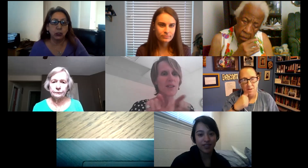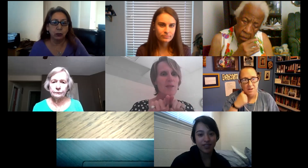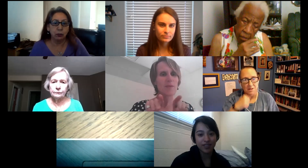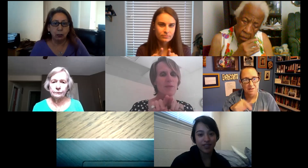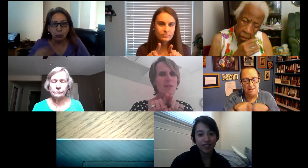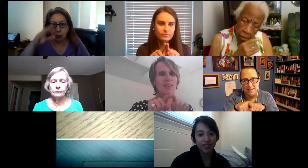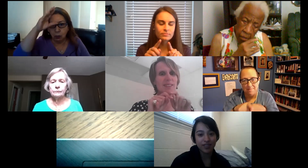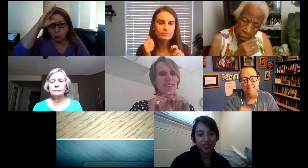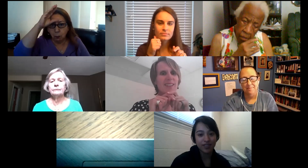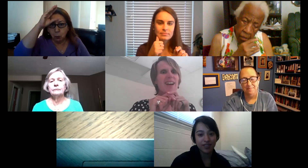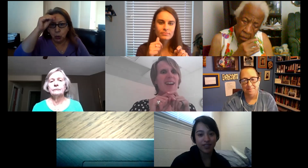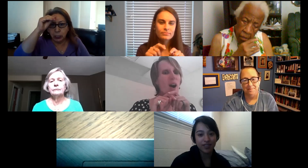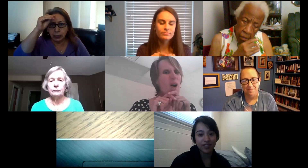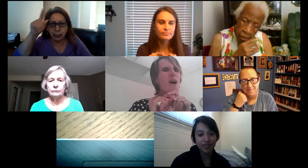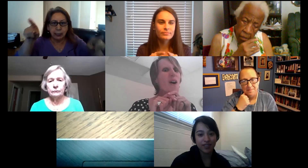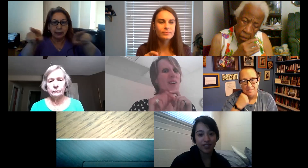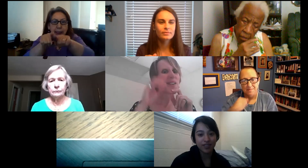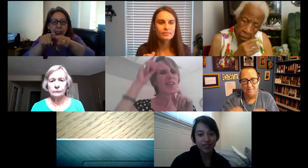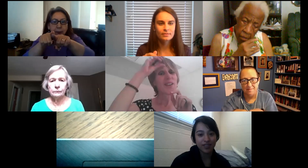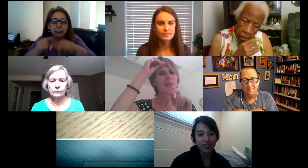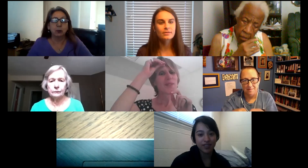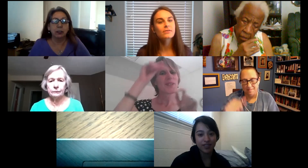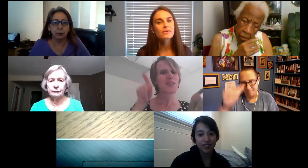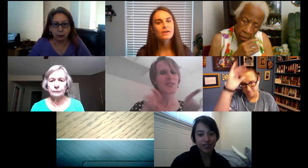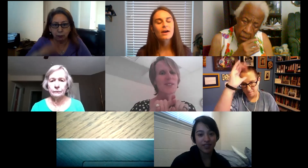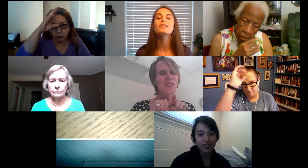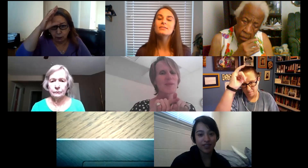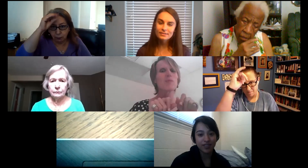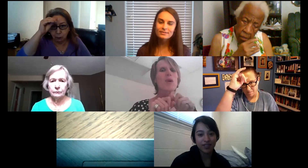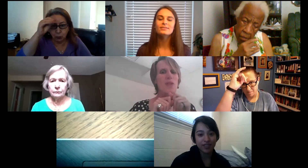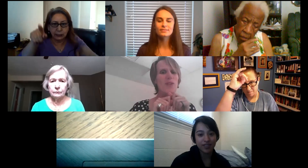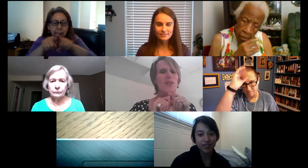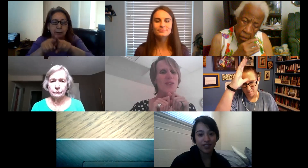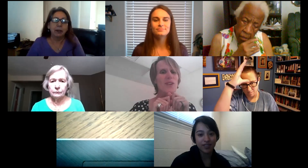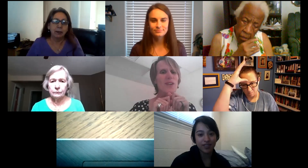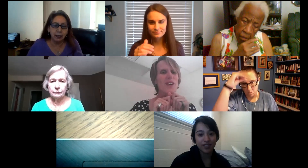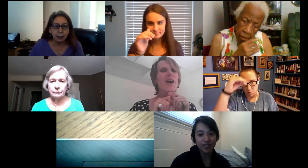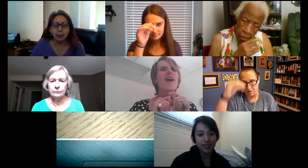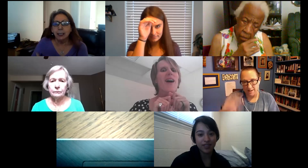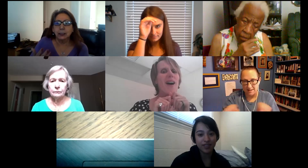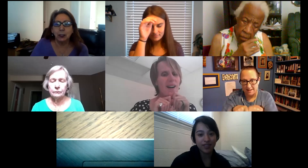sister. Boy, same is brother. Boy, same, okay?